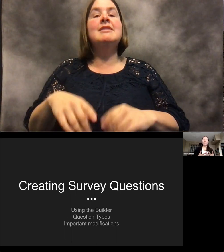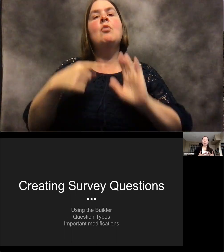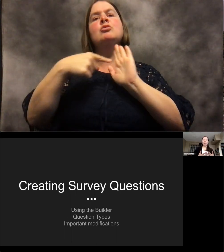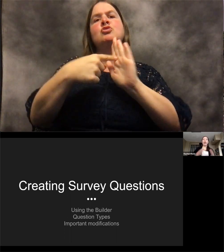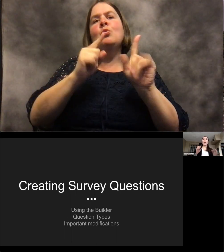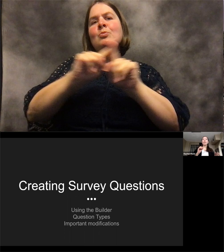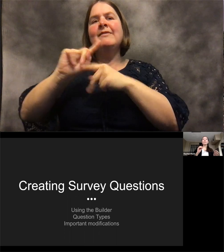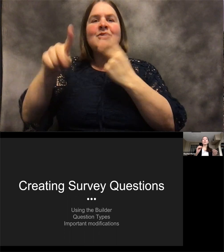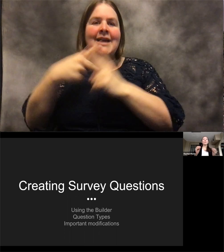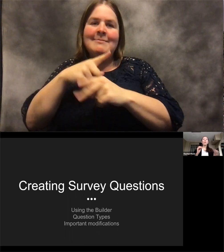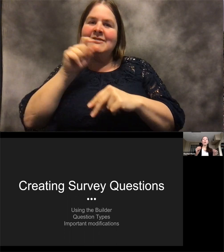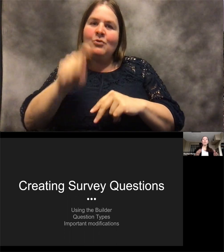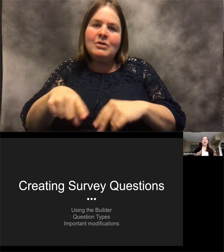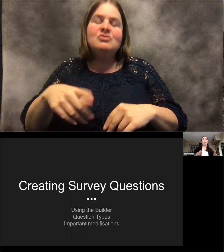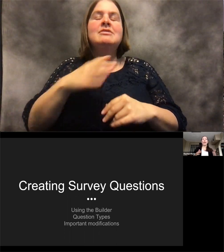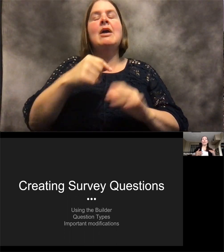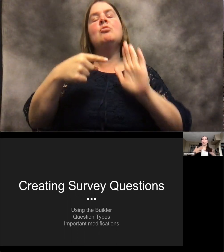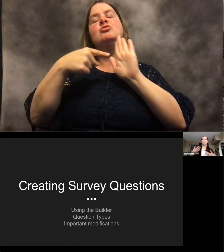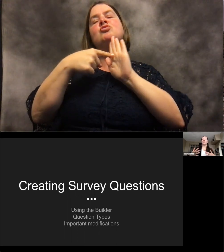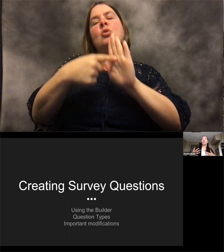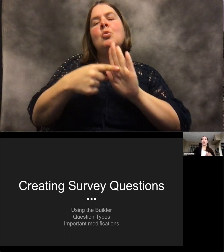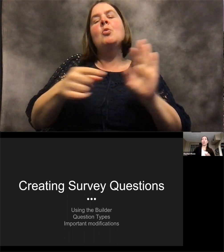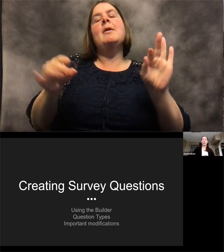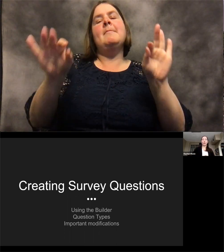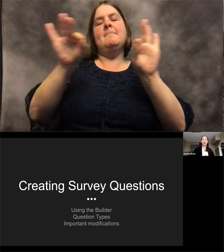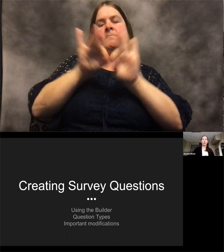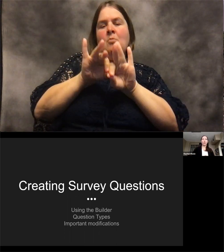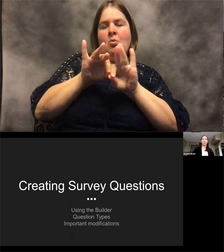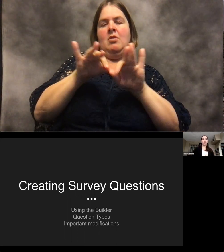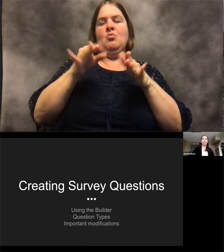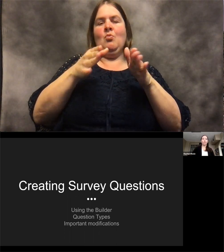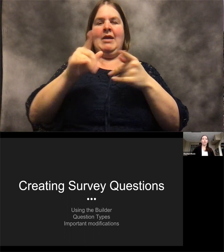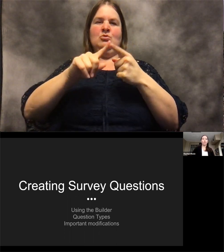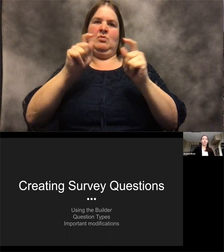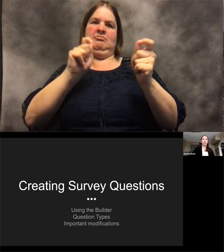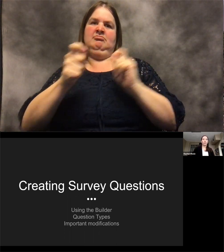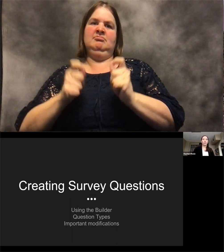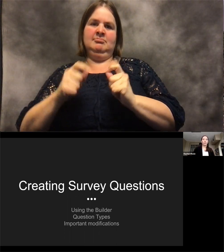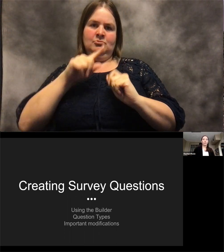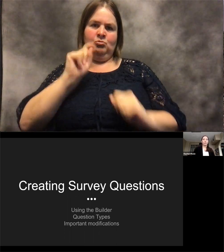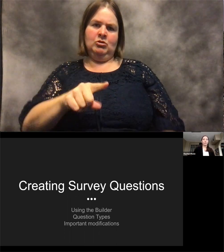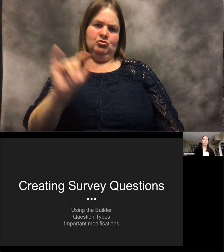create, and some important modifications for those questions.